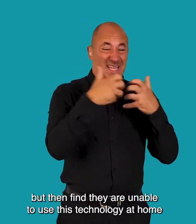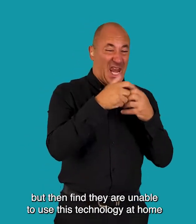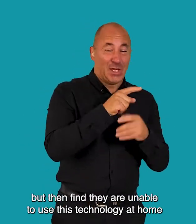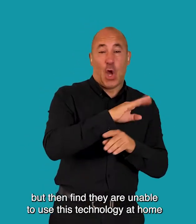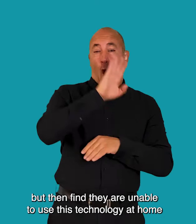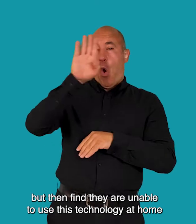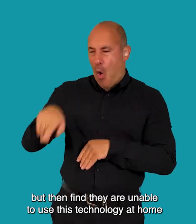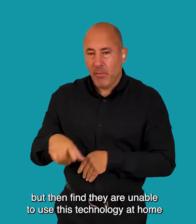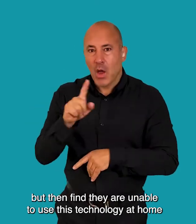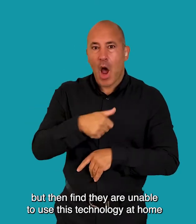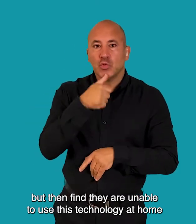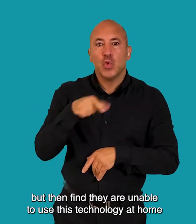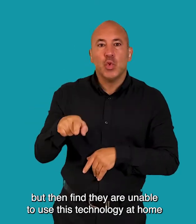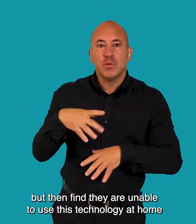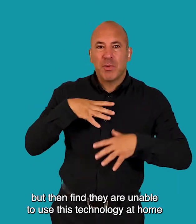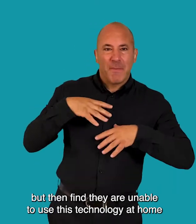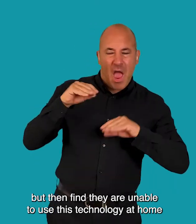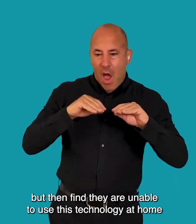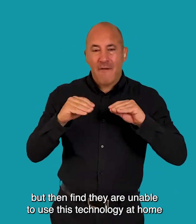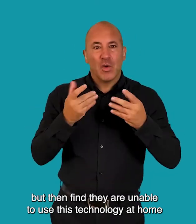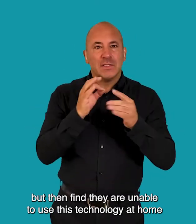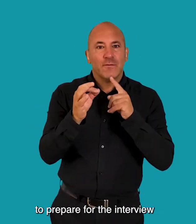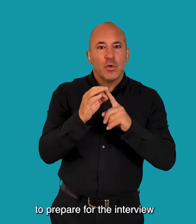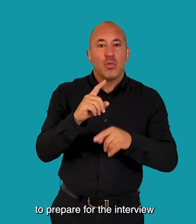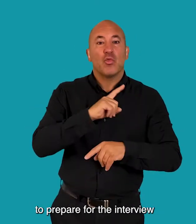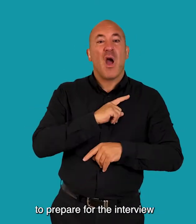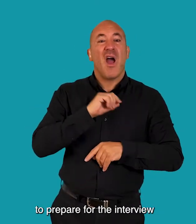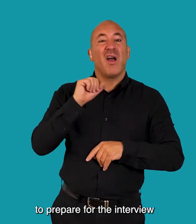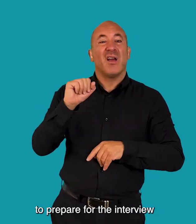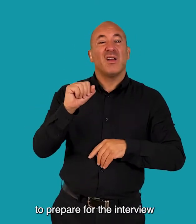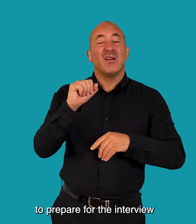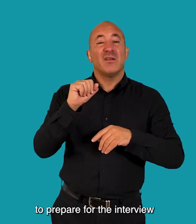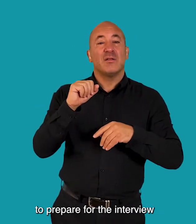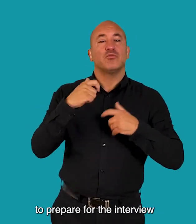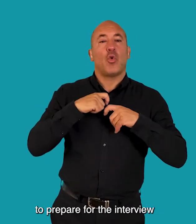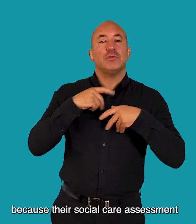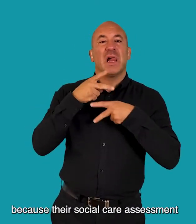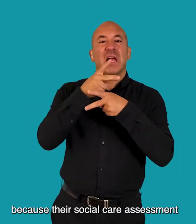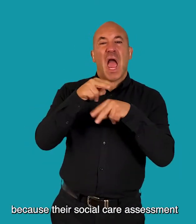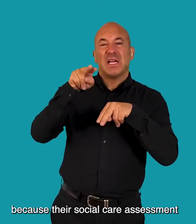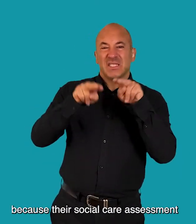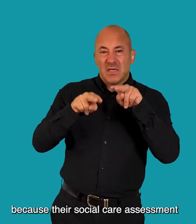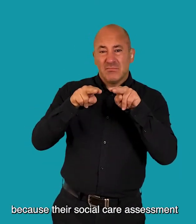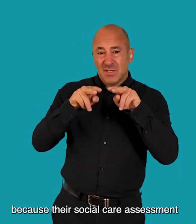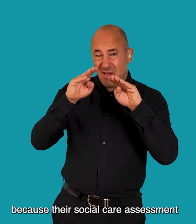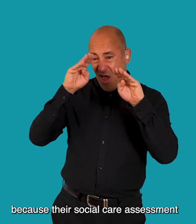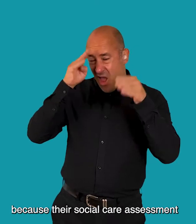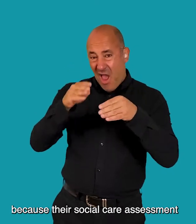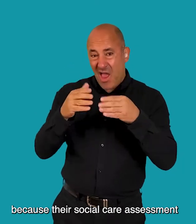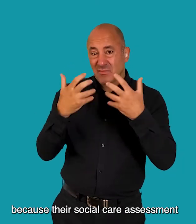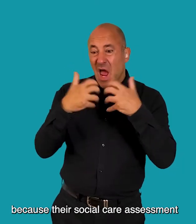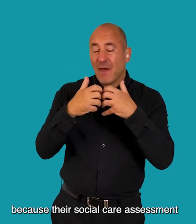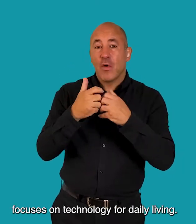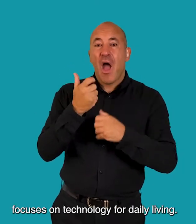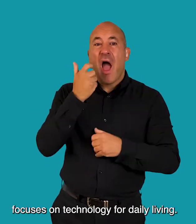they're unable to use this technology at home to prepare for the interview because their social care assessment focuses